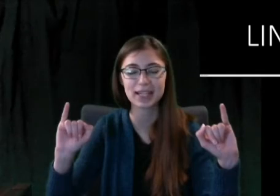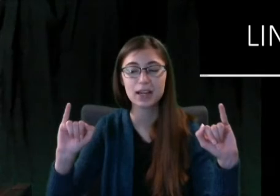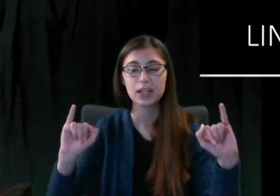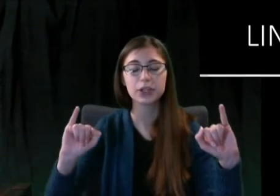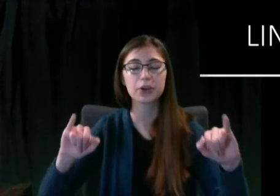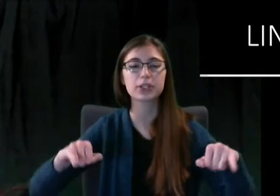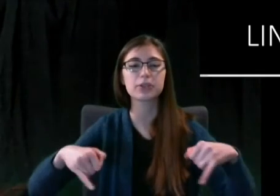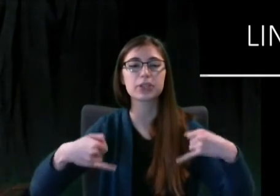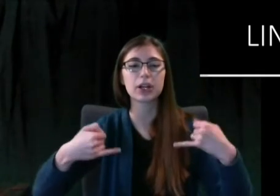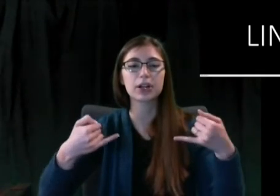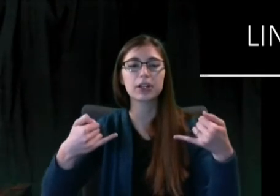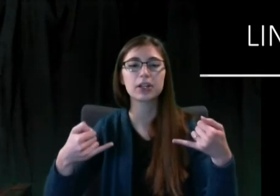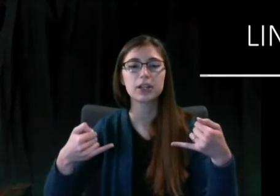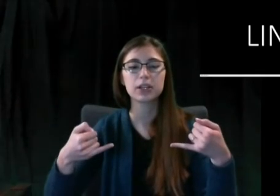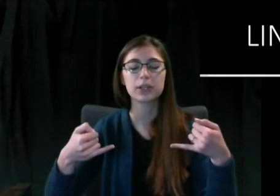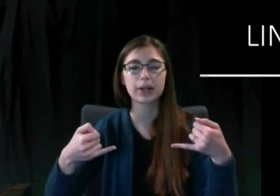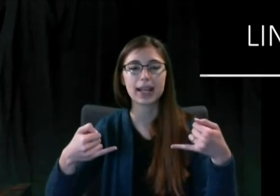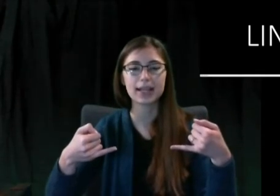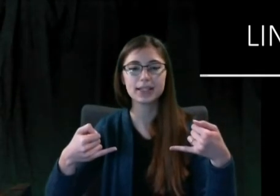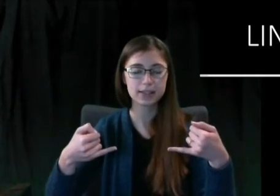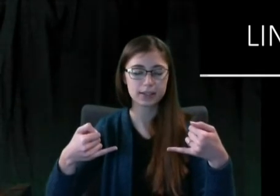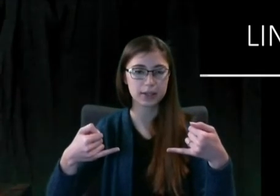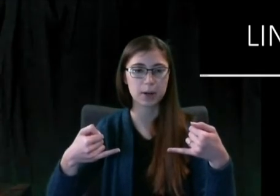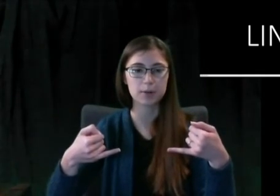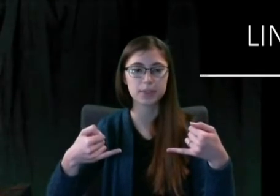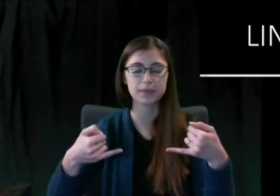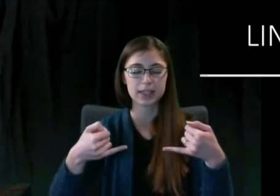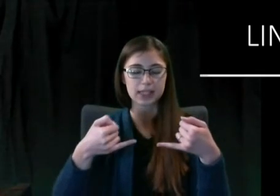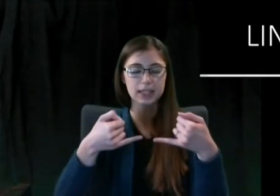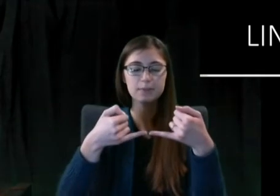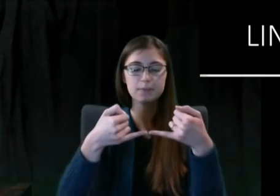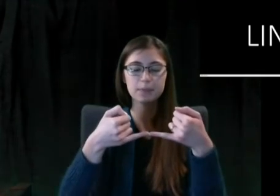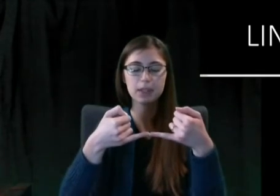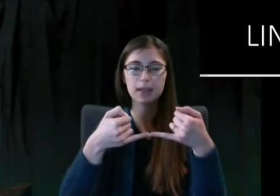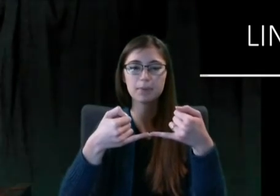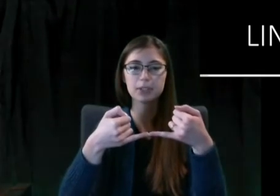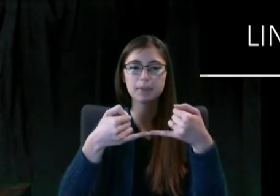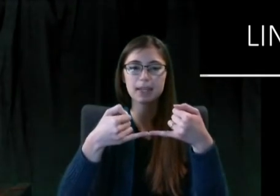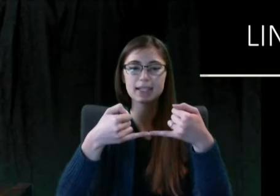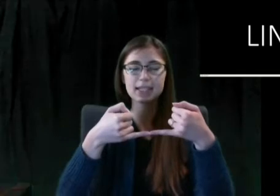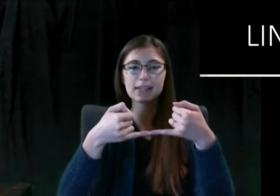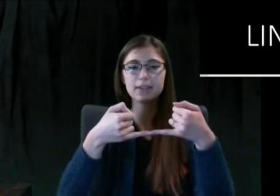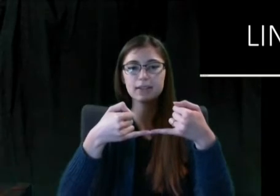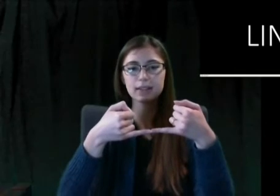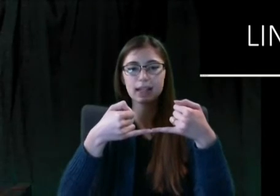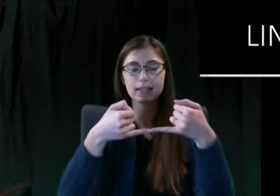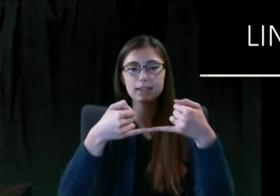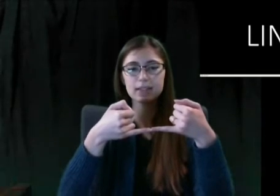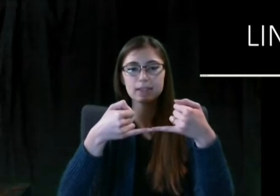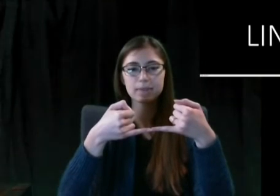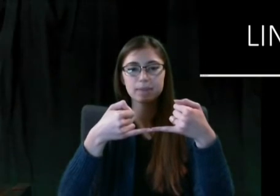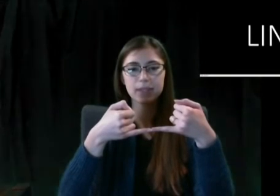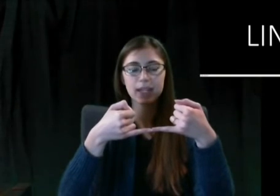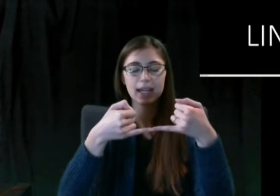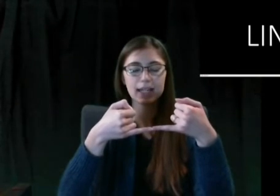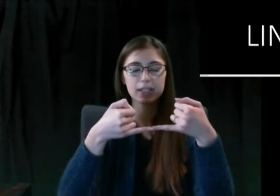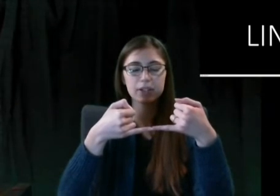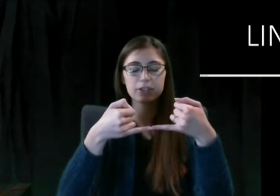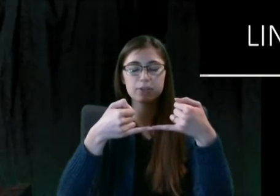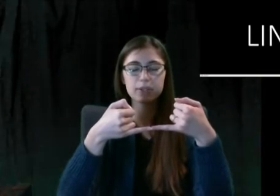You're going to turn your hands so your palms are facing you and put your pinkies together like this. And then you're just going to move